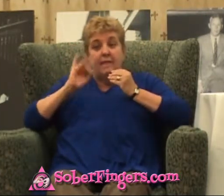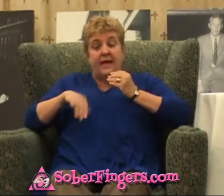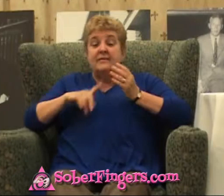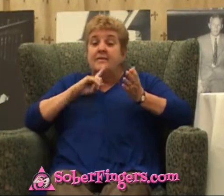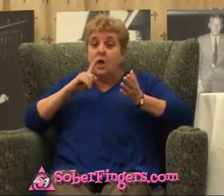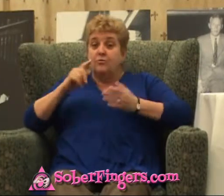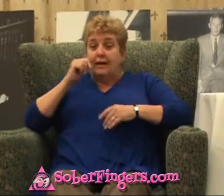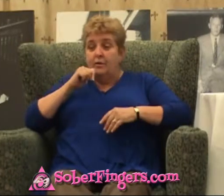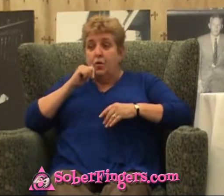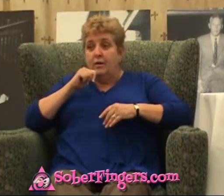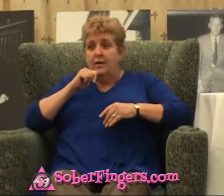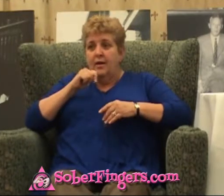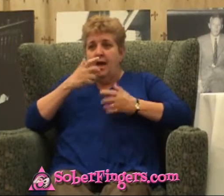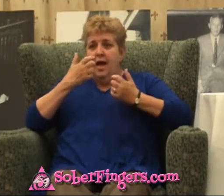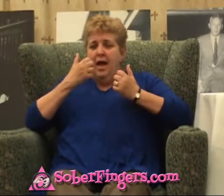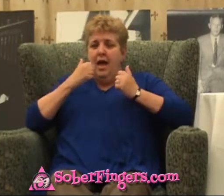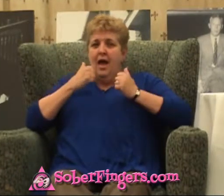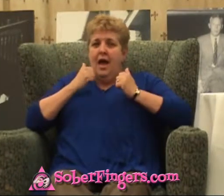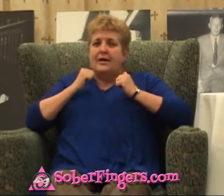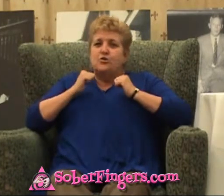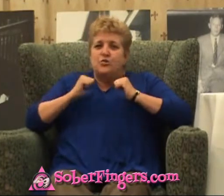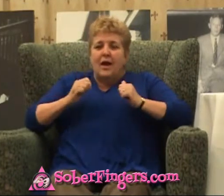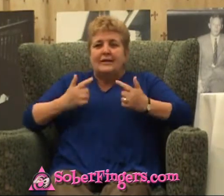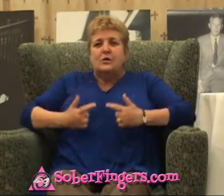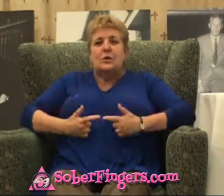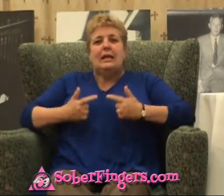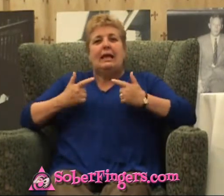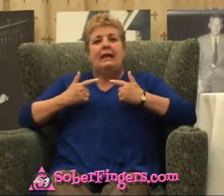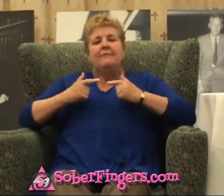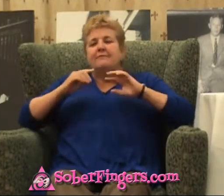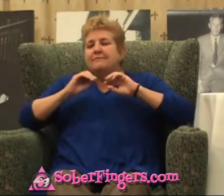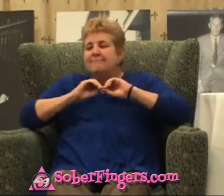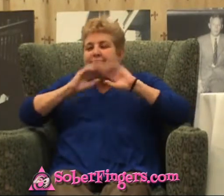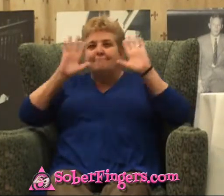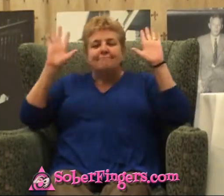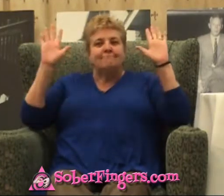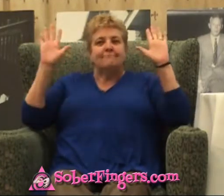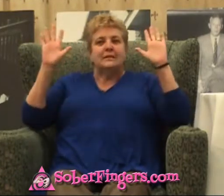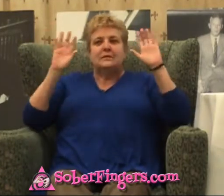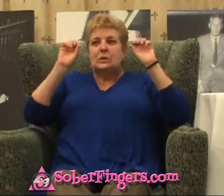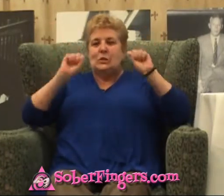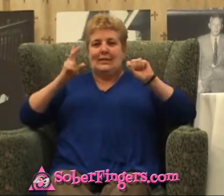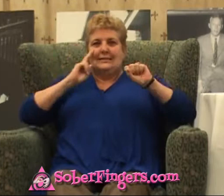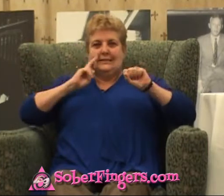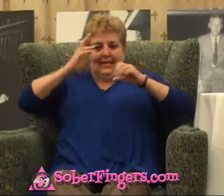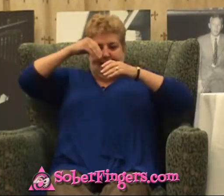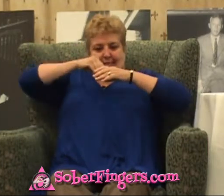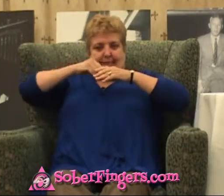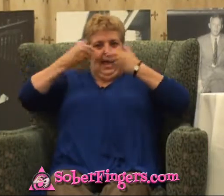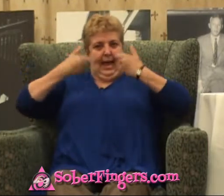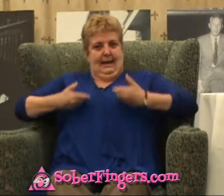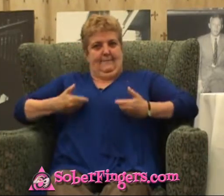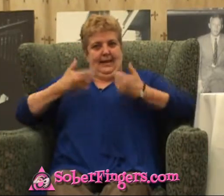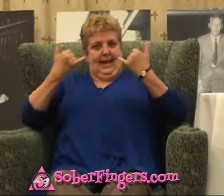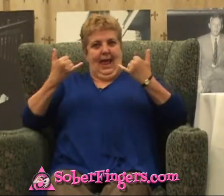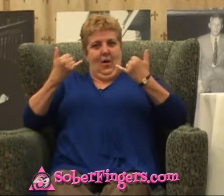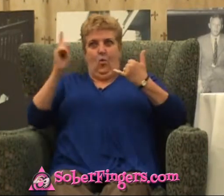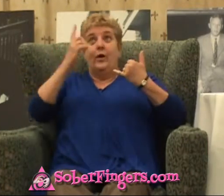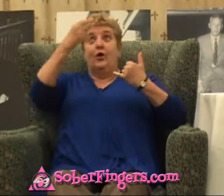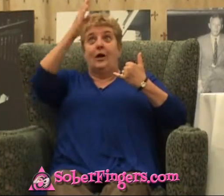so transparent that you can see what's really deep down inside of me now, where God lives. Because that's the